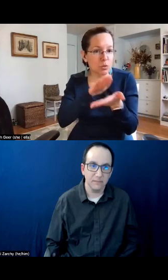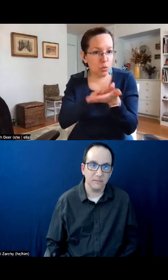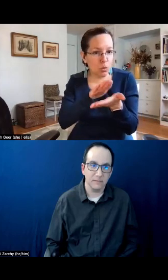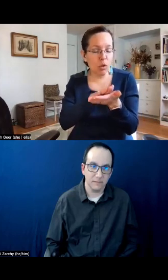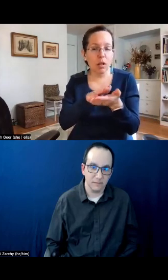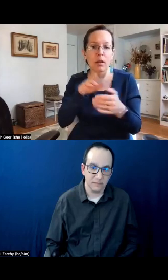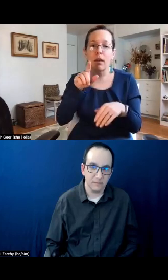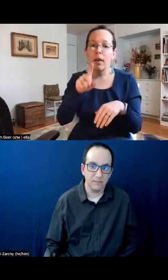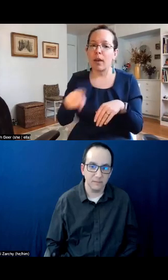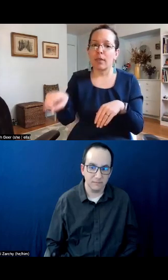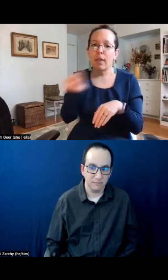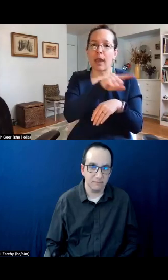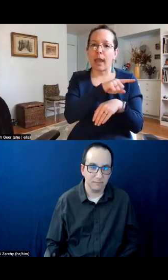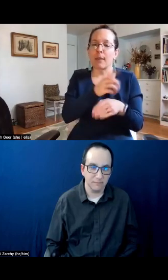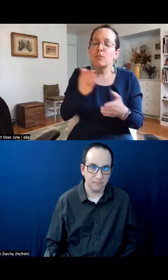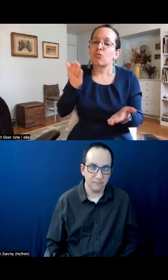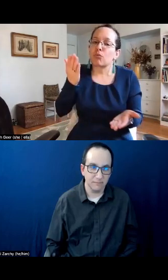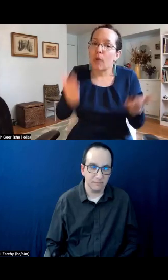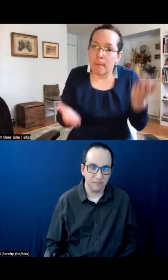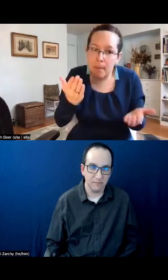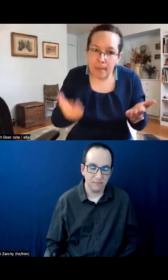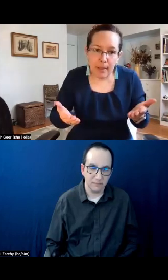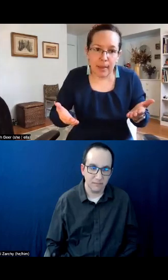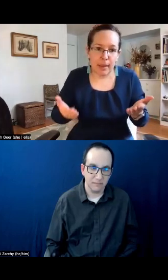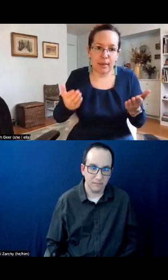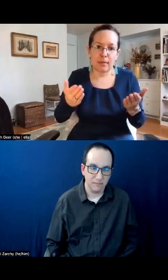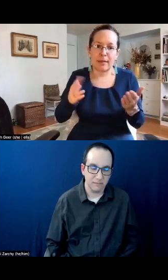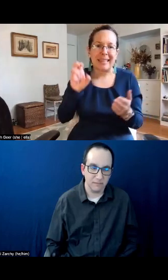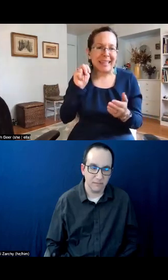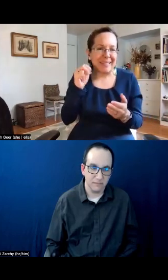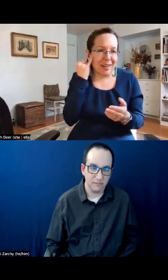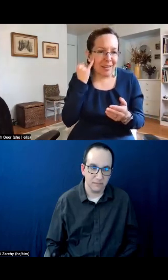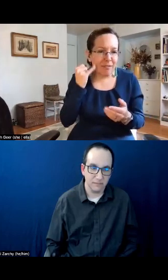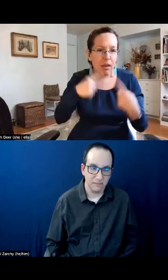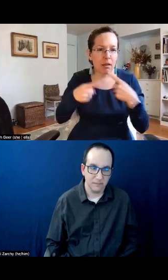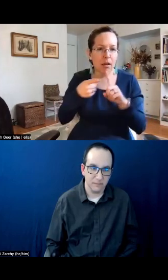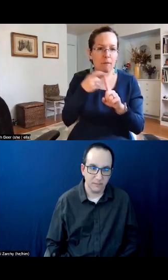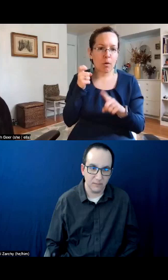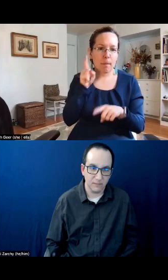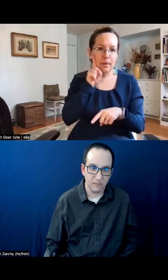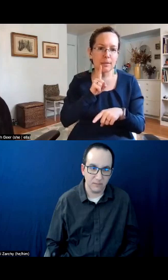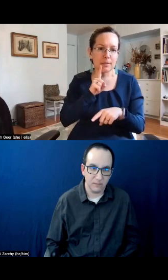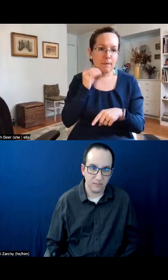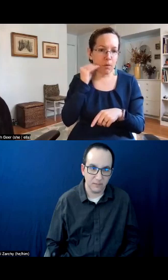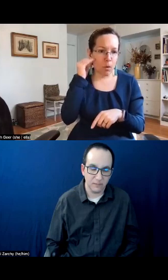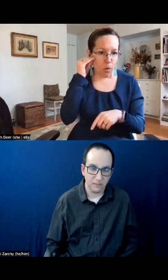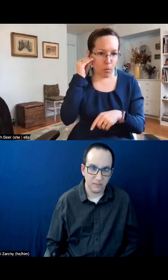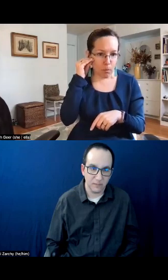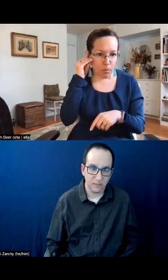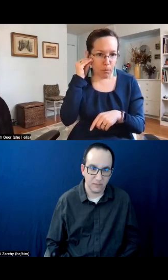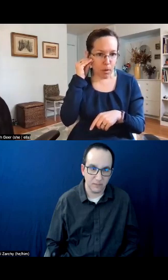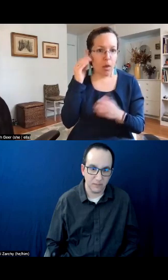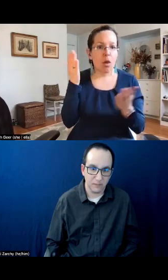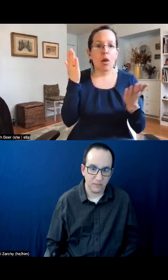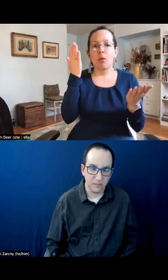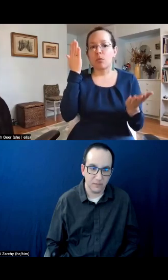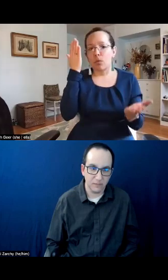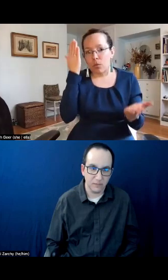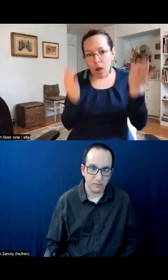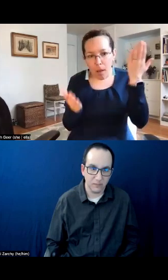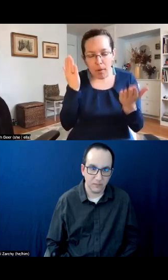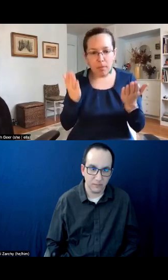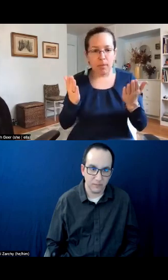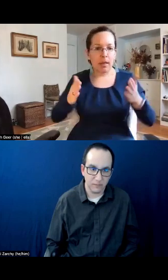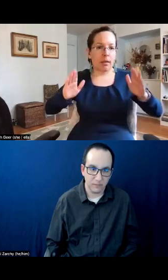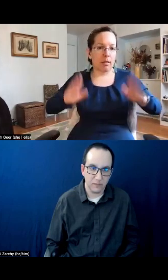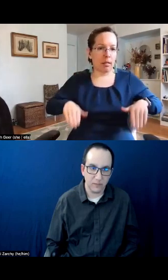early intervention or in preschool settings, at that age, your students and your clients, even if they do come